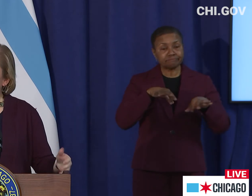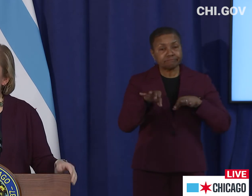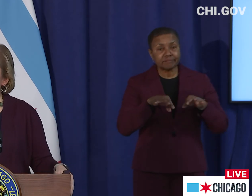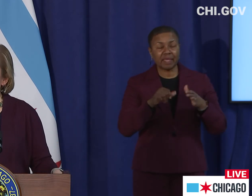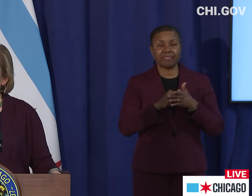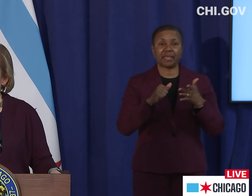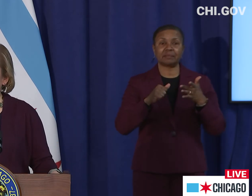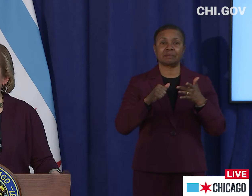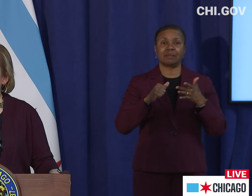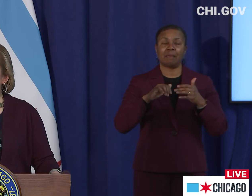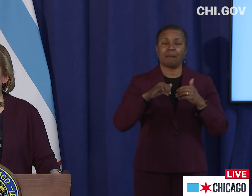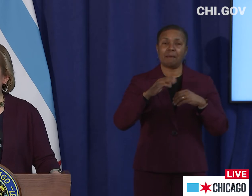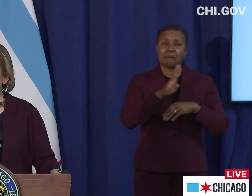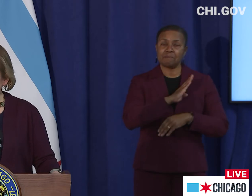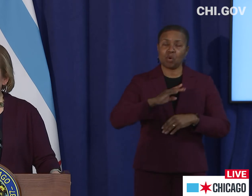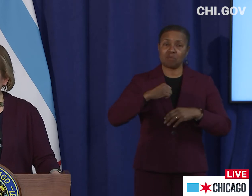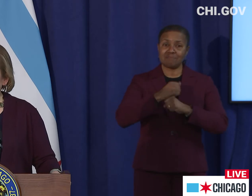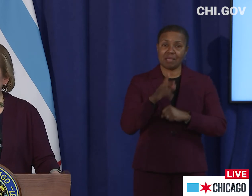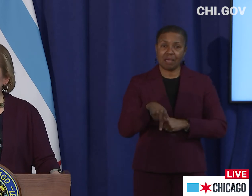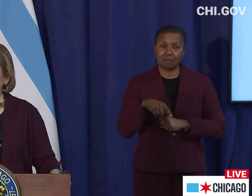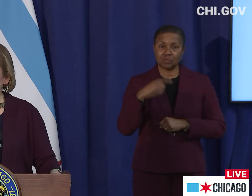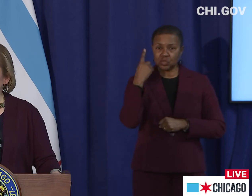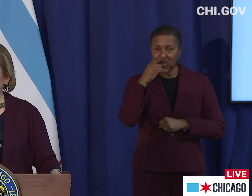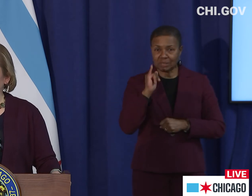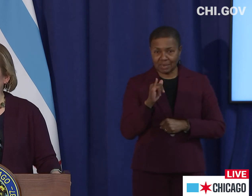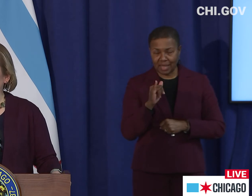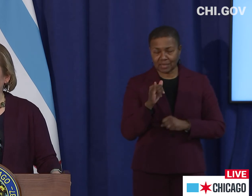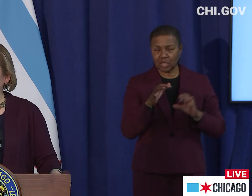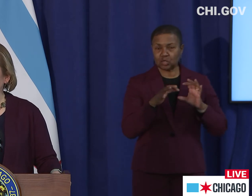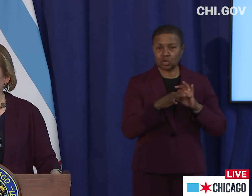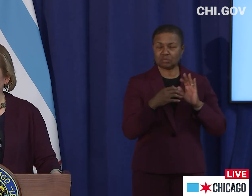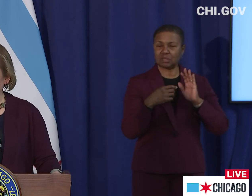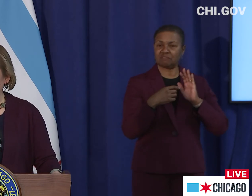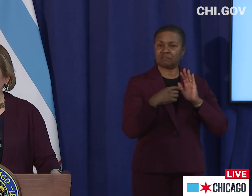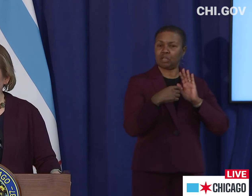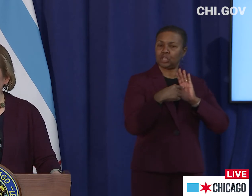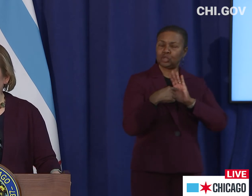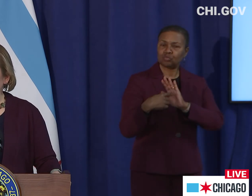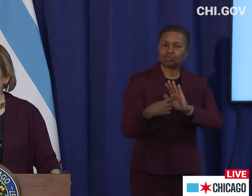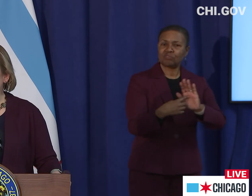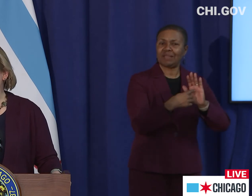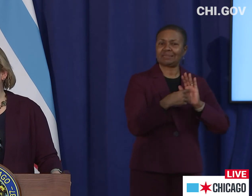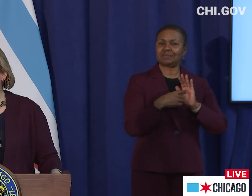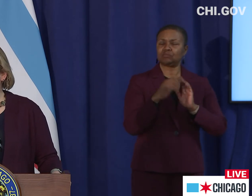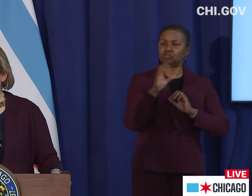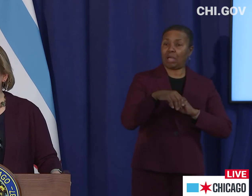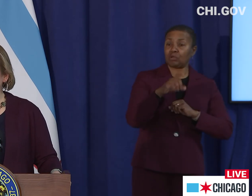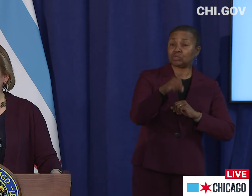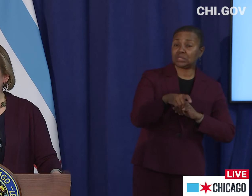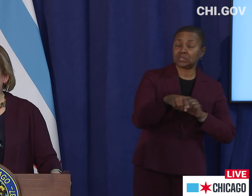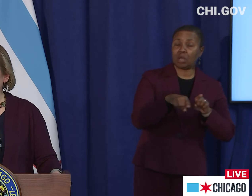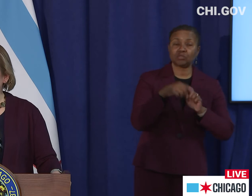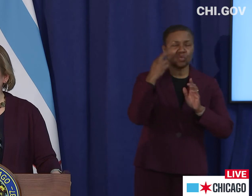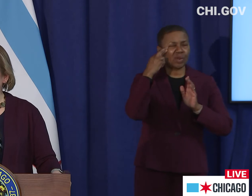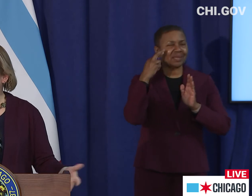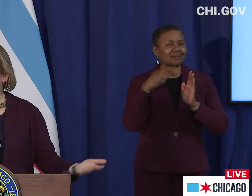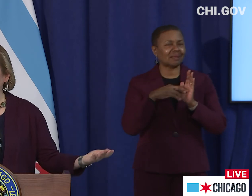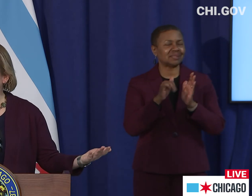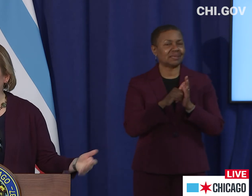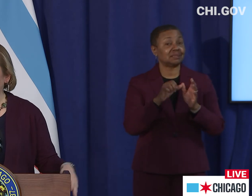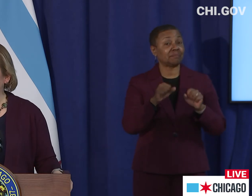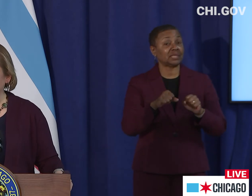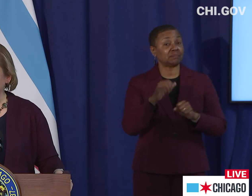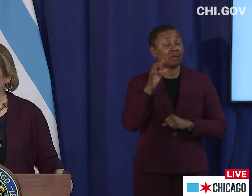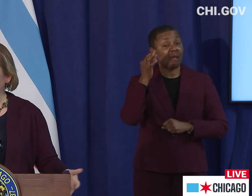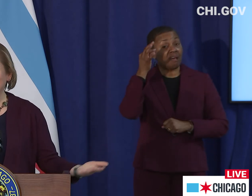that composition of the board should look like in terms of really reflecting needs in Chicago and recognizing that it's possible.